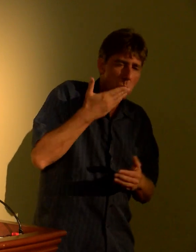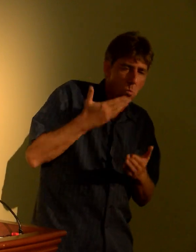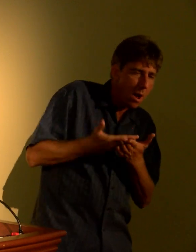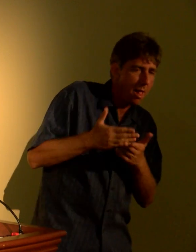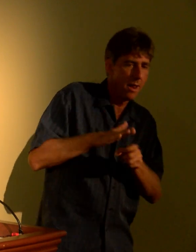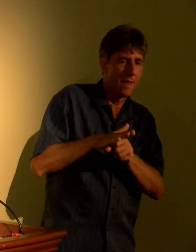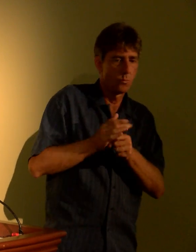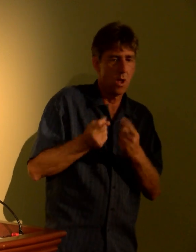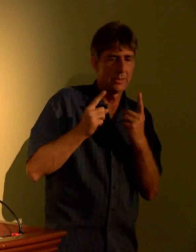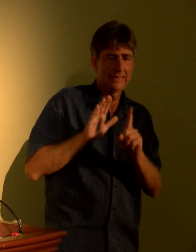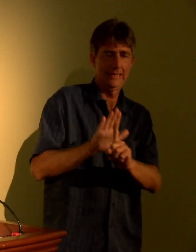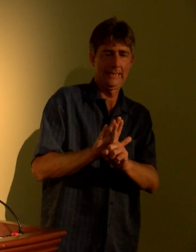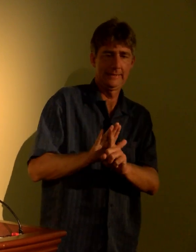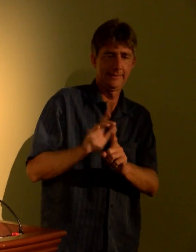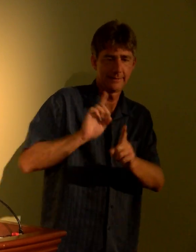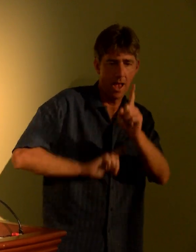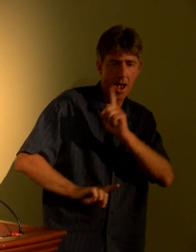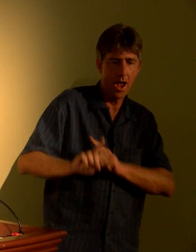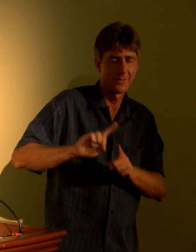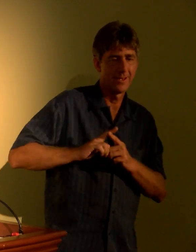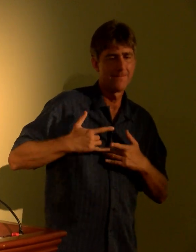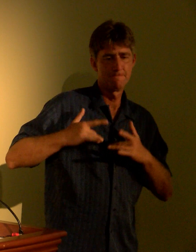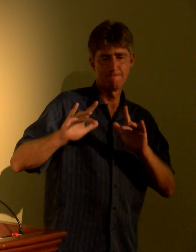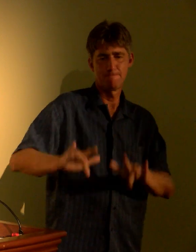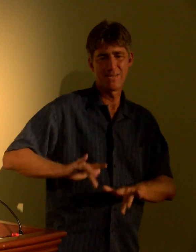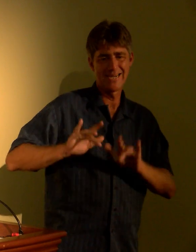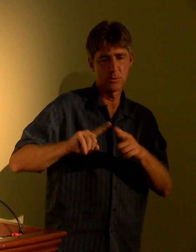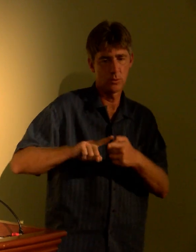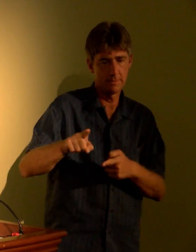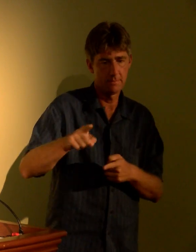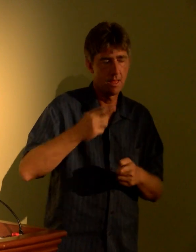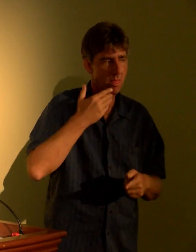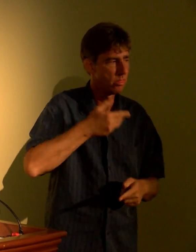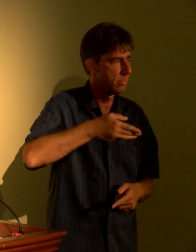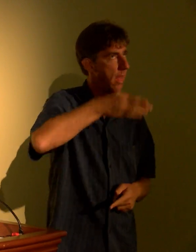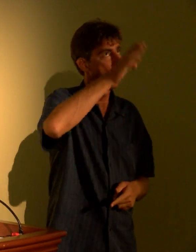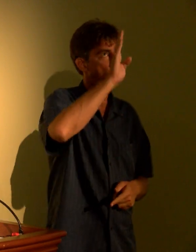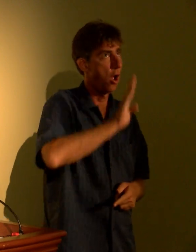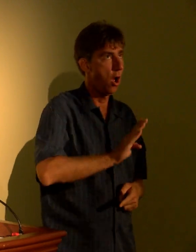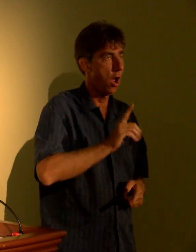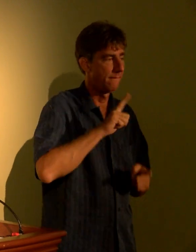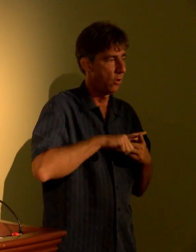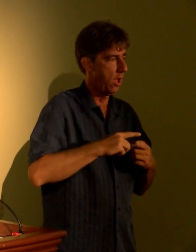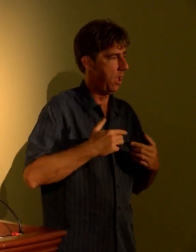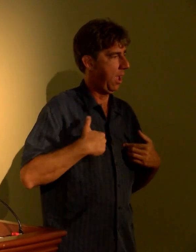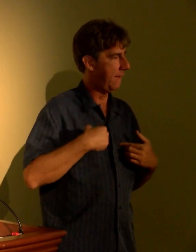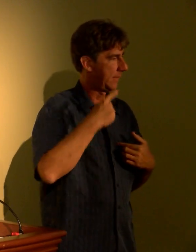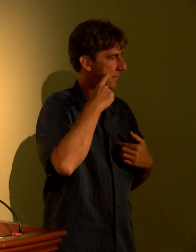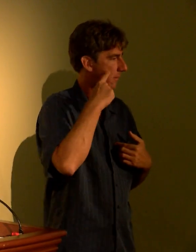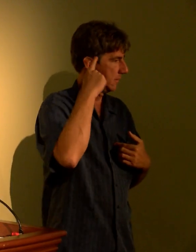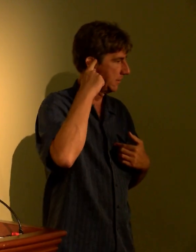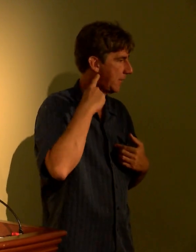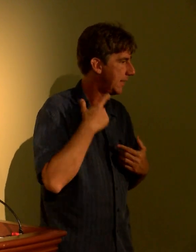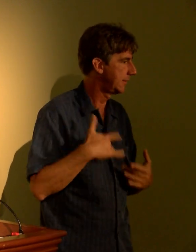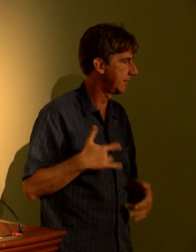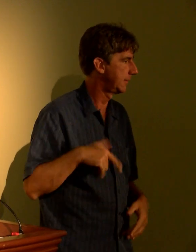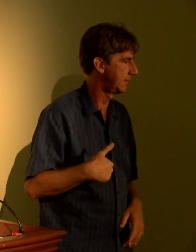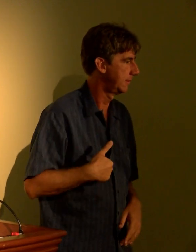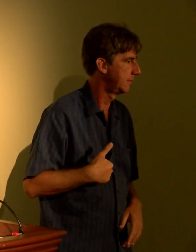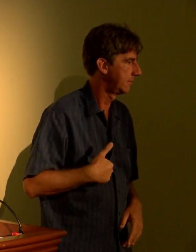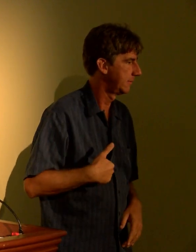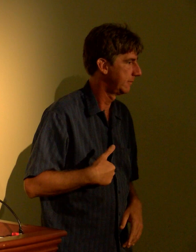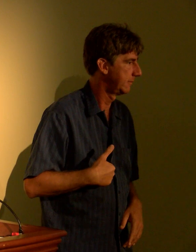signs. I pity him and feel thankful to God for the exercise of my senses." These two entries are